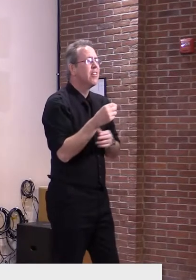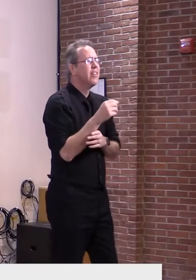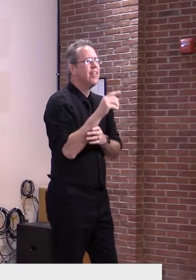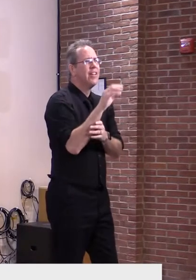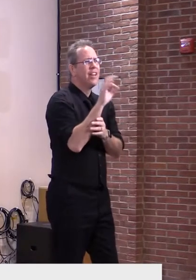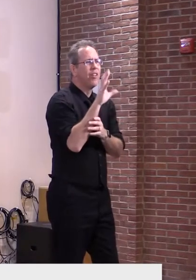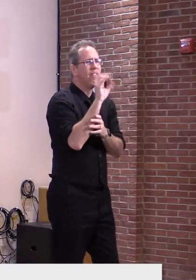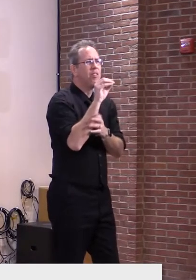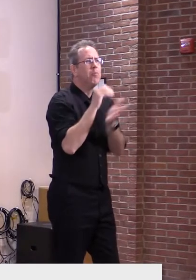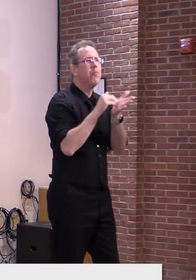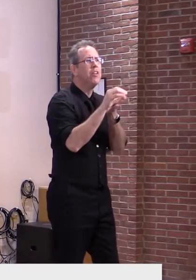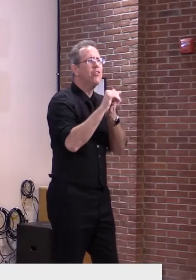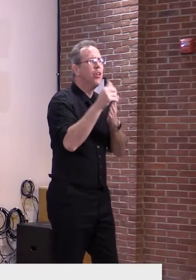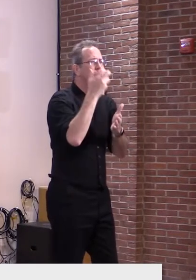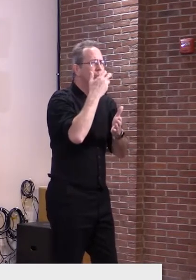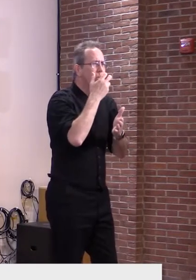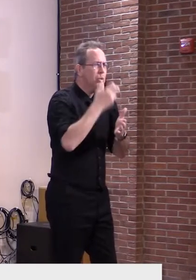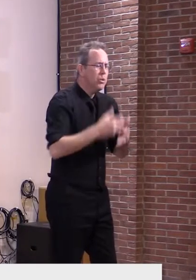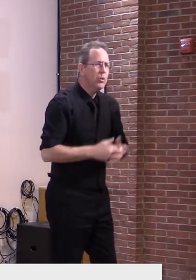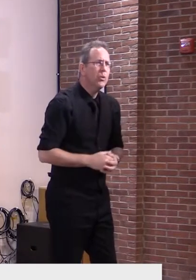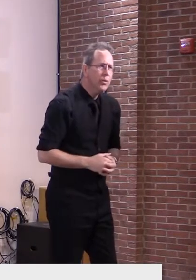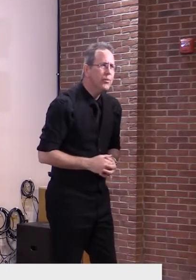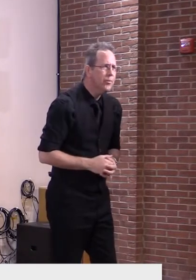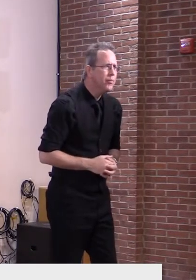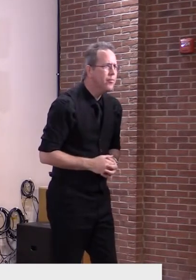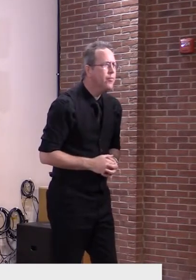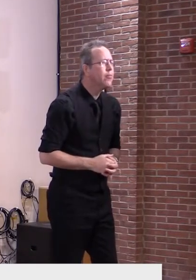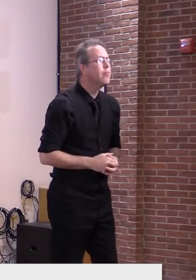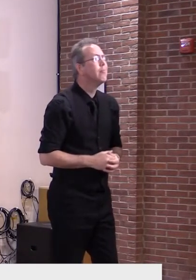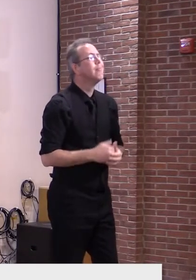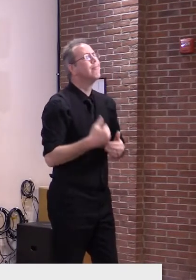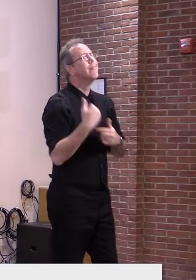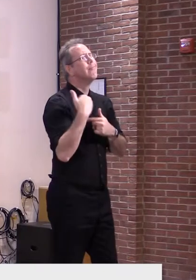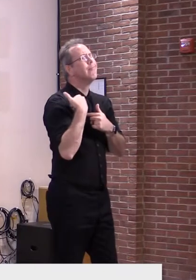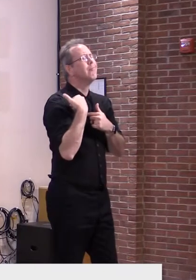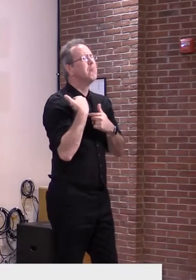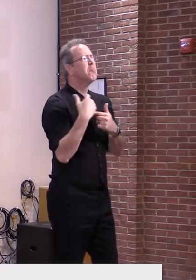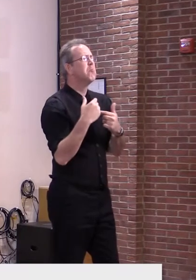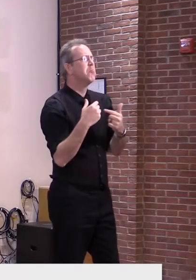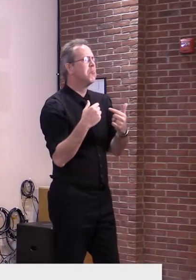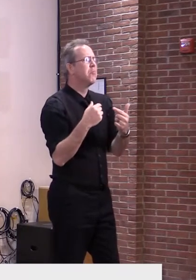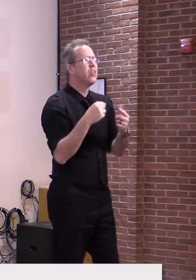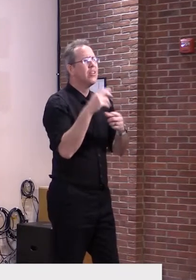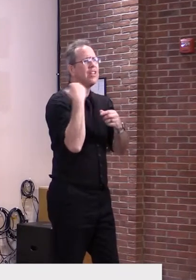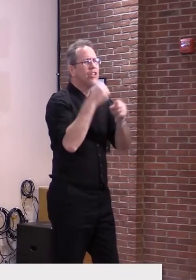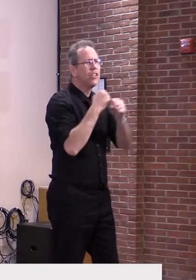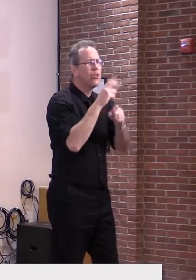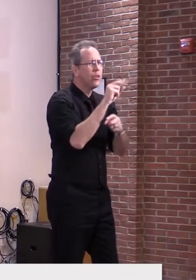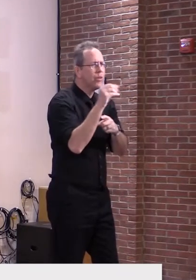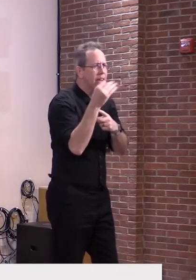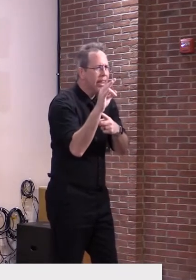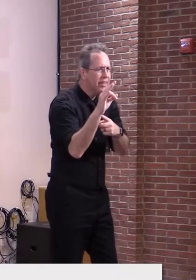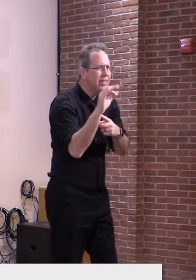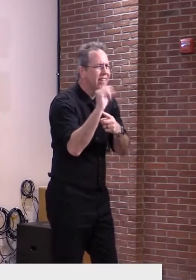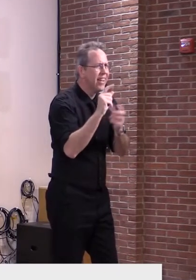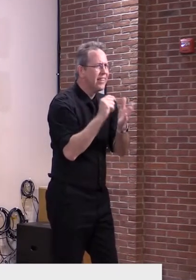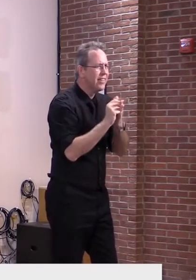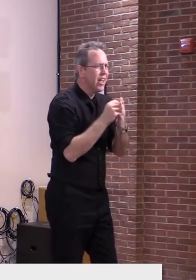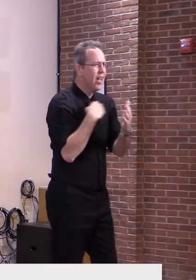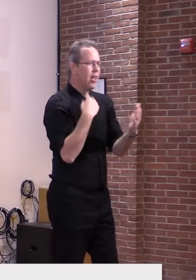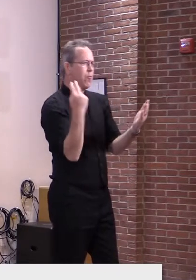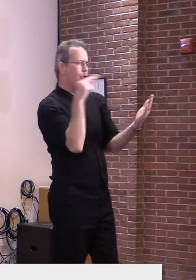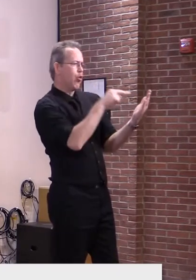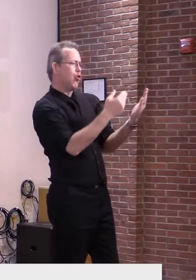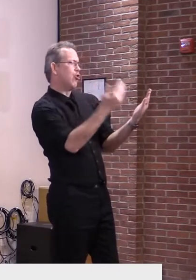example of that. Back in 2019, 2020, is the last time we looked at the assumptions. And at